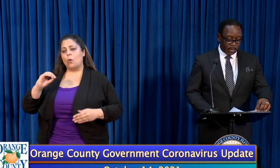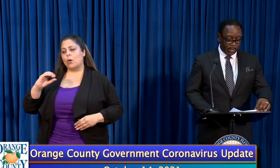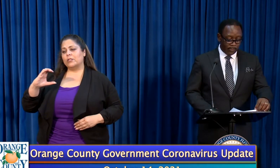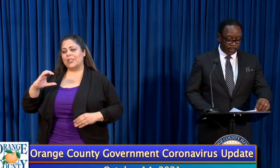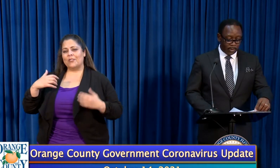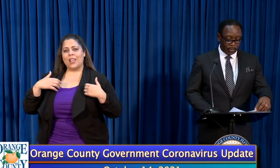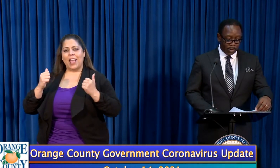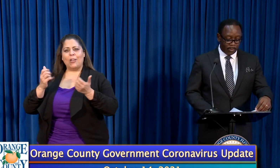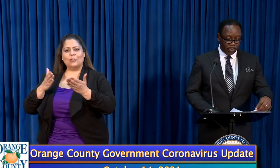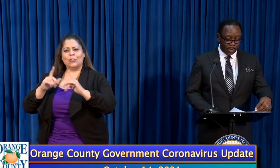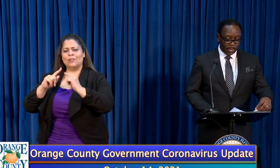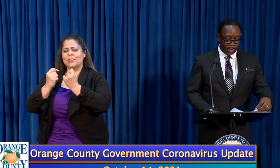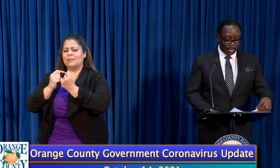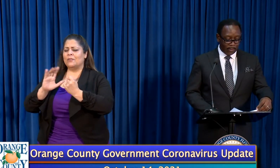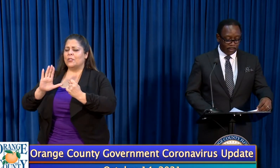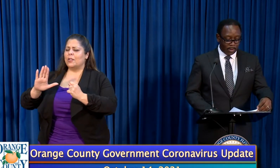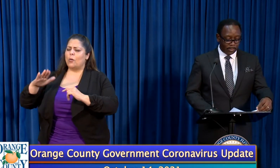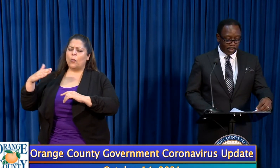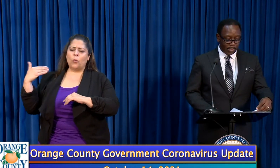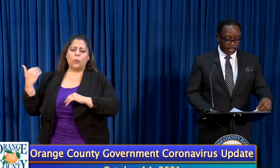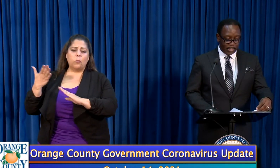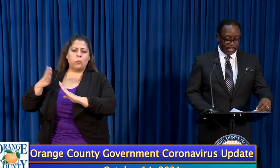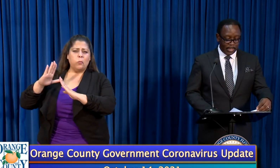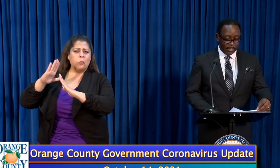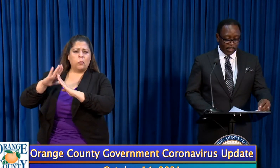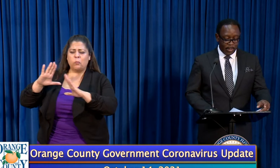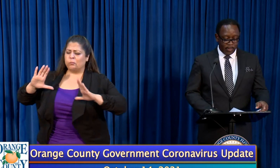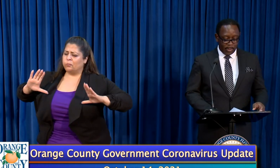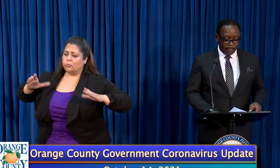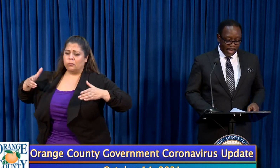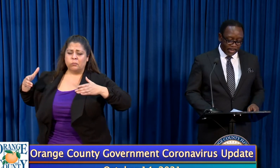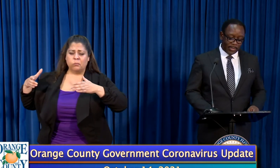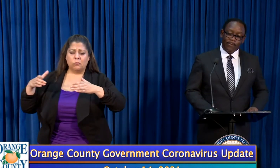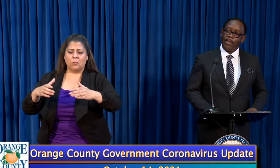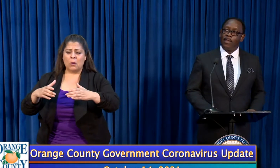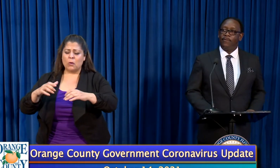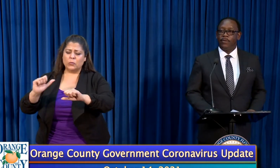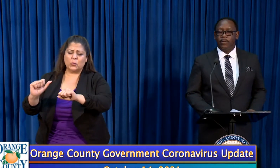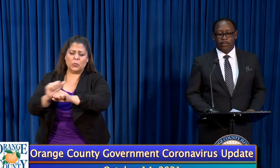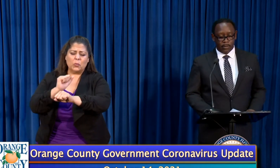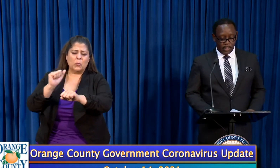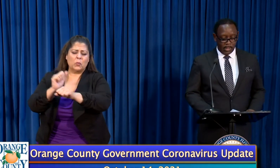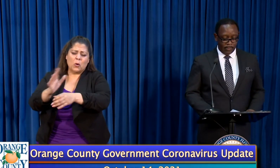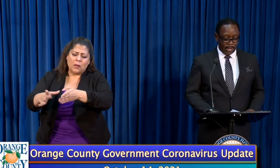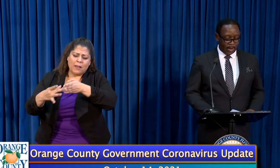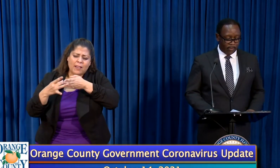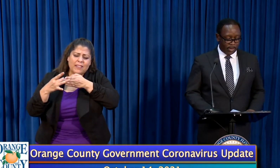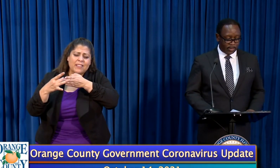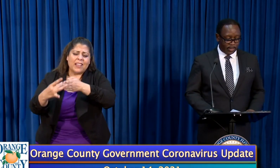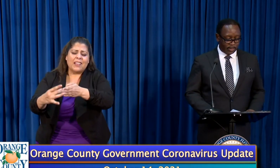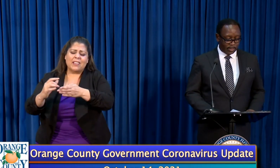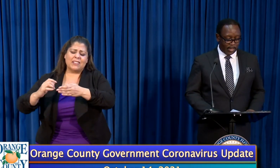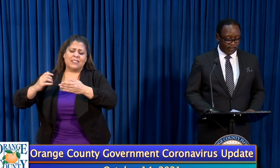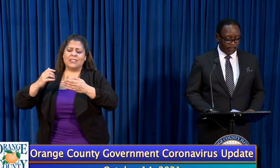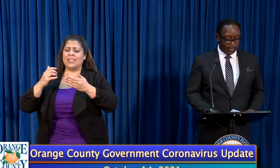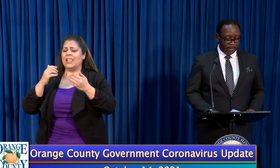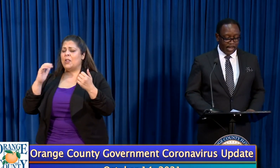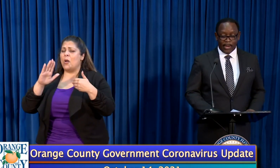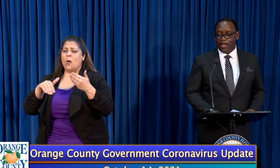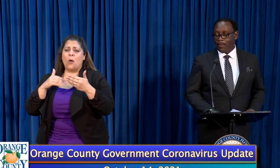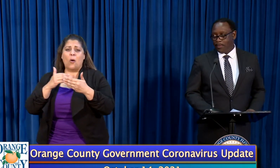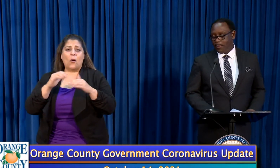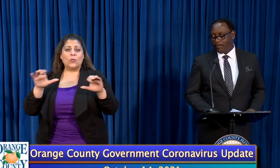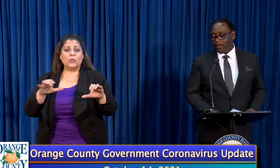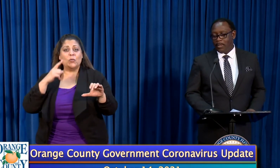Services team for the incredible way they have come together in leading the massive effort to keep our residents safe